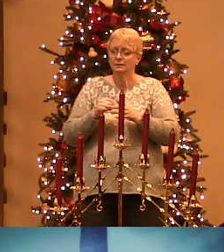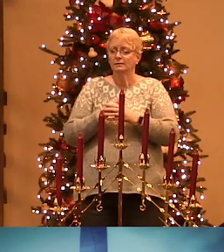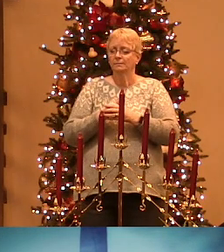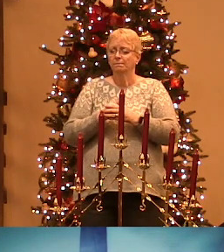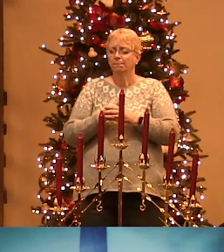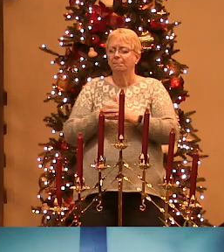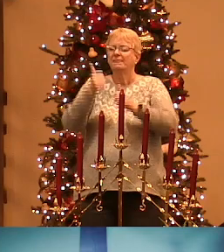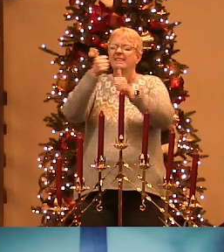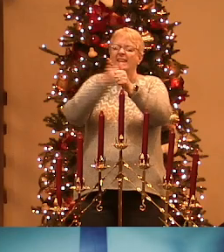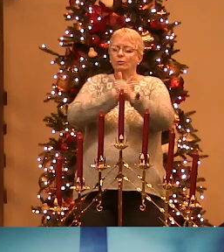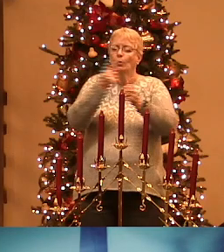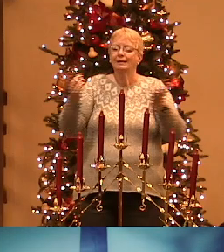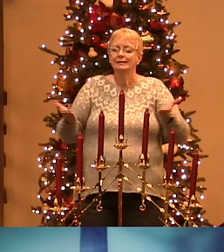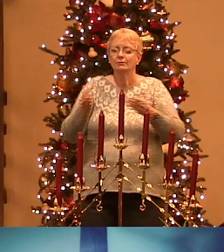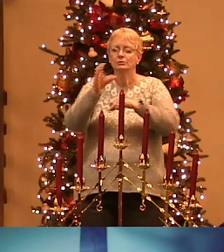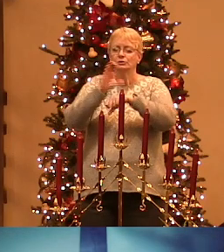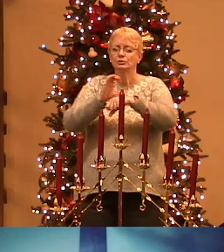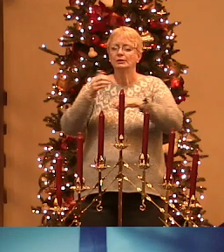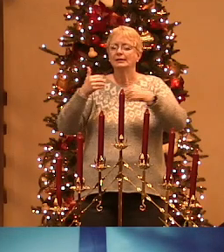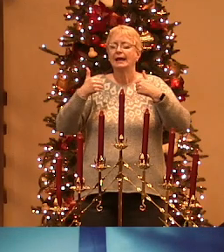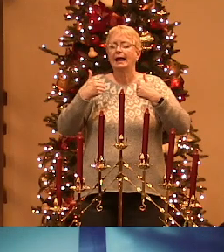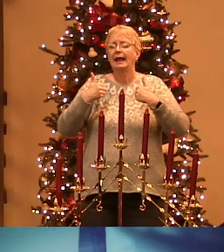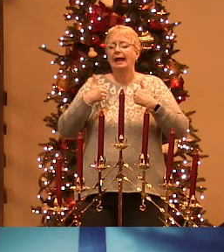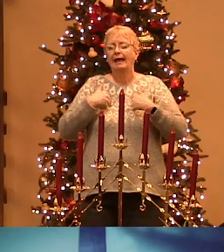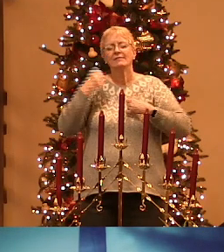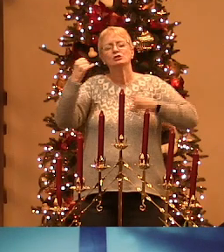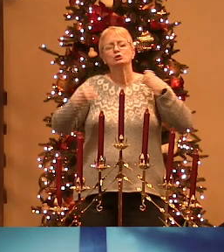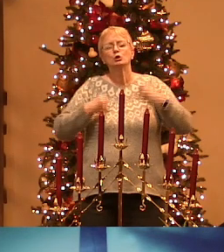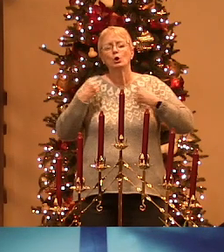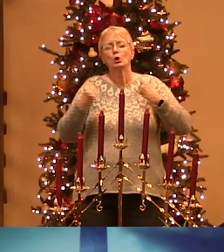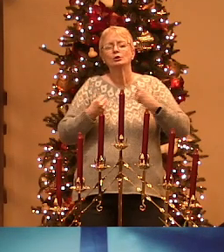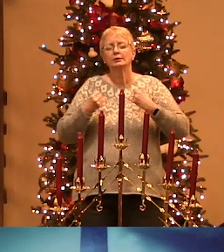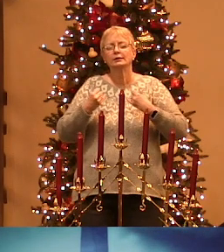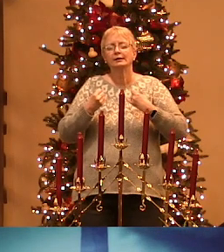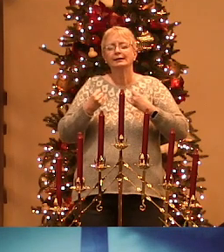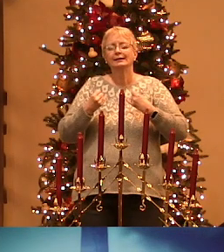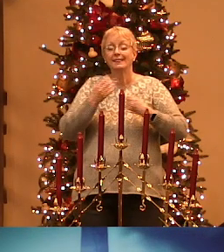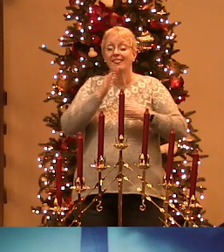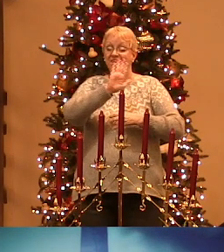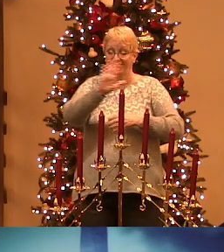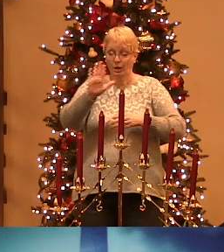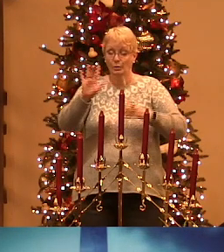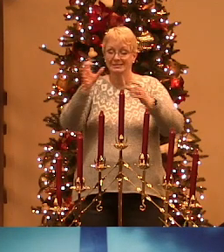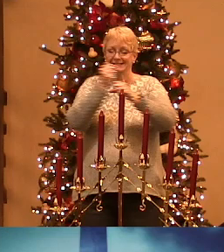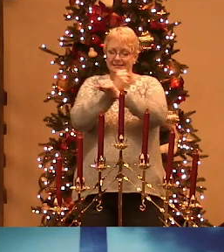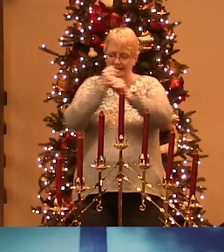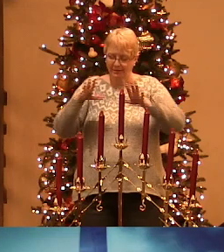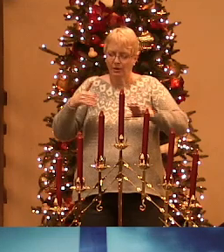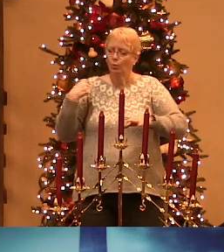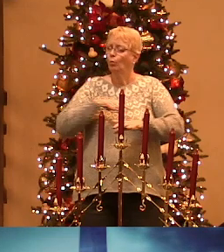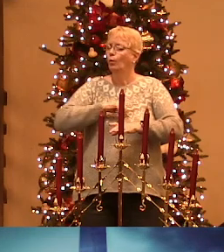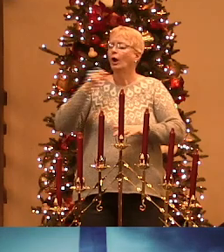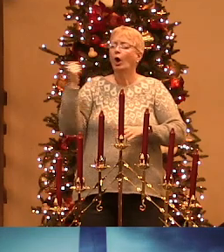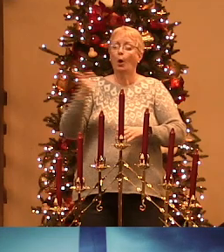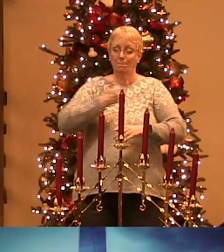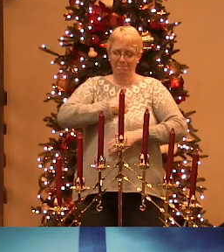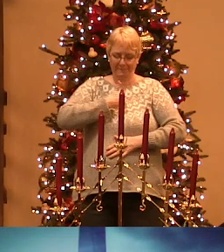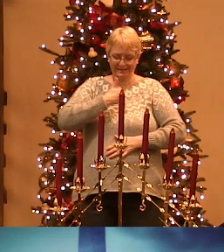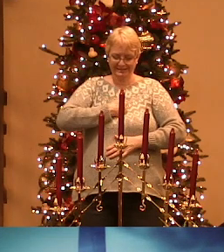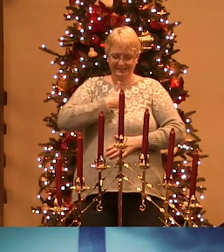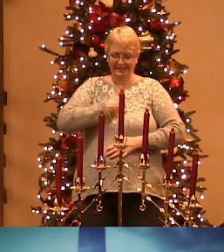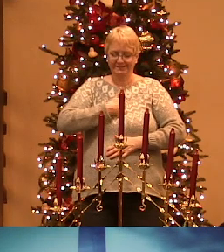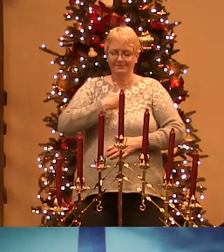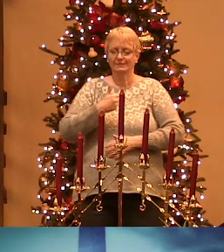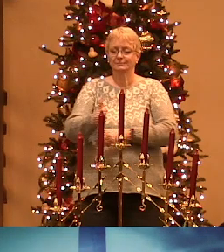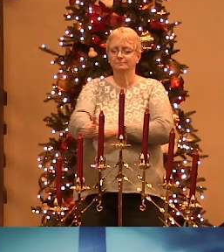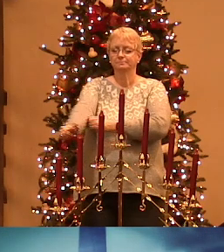is that everyone here has a renewed joy in their salvation. And we all, including myself, as I always pray to you,